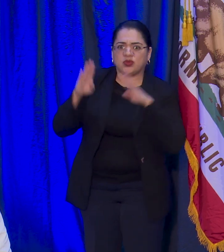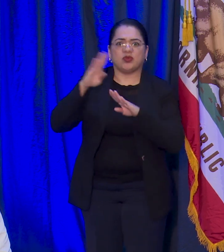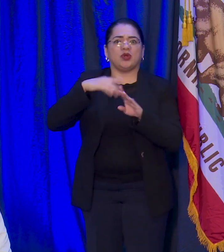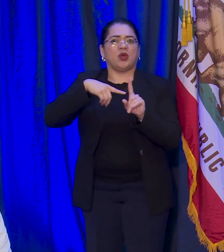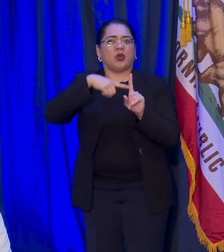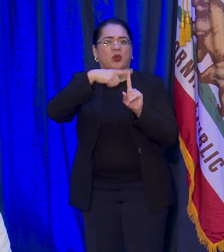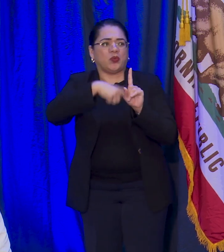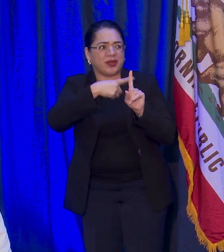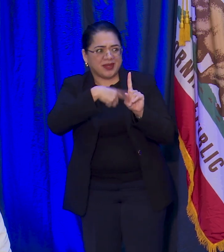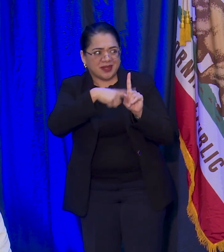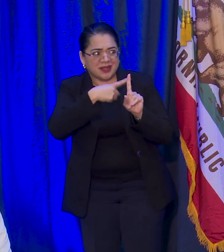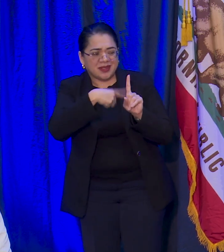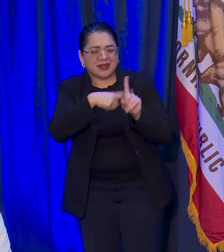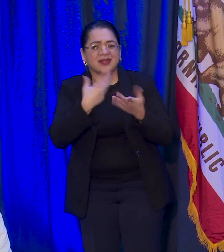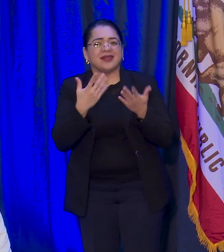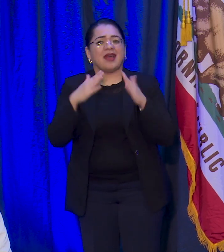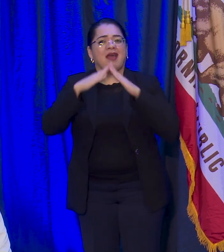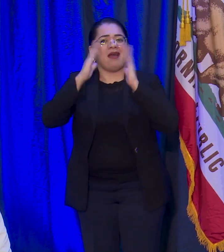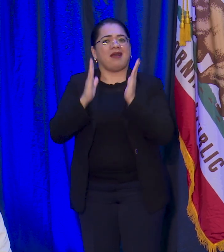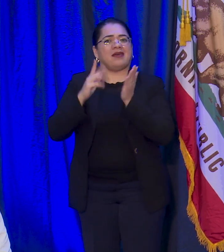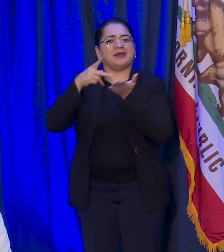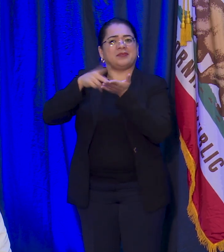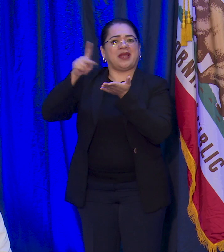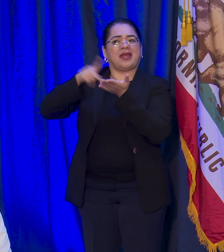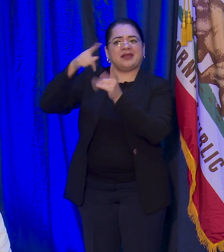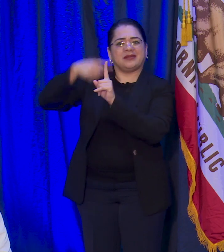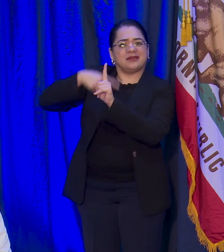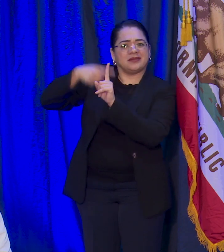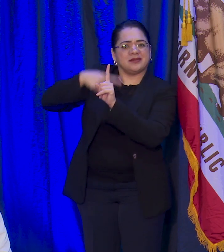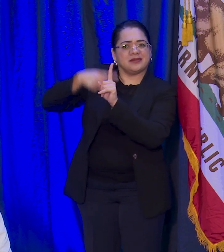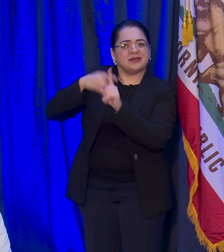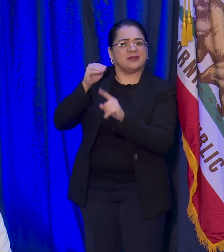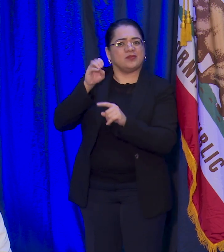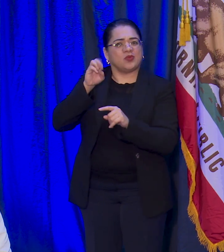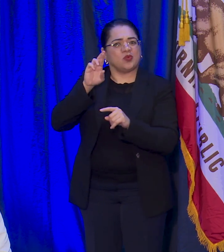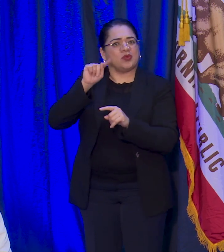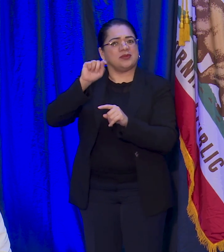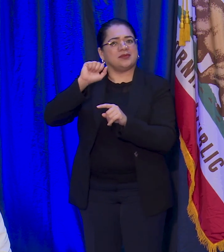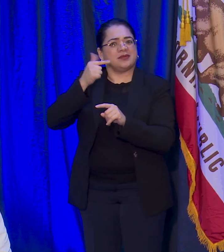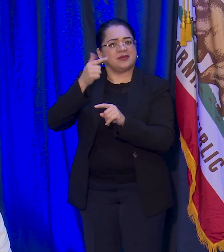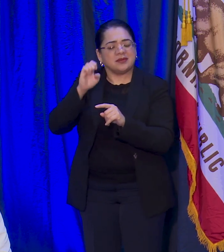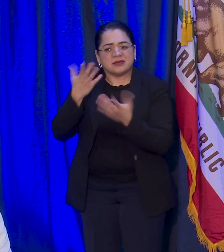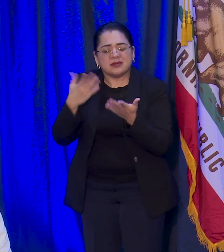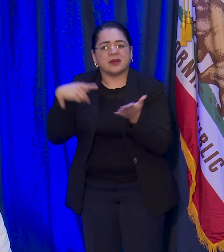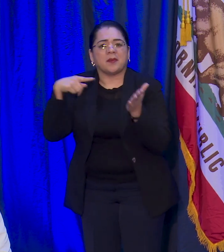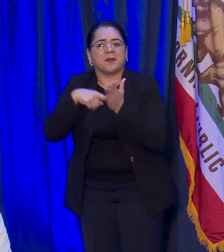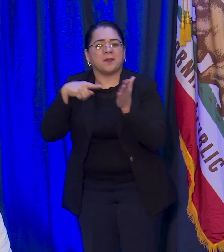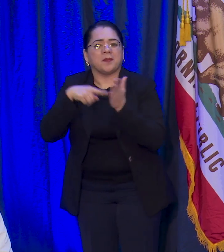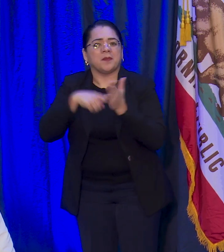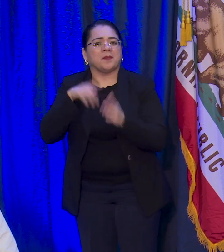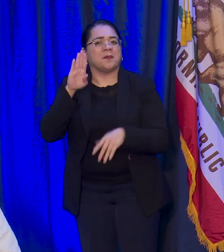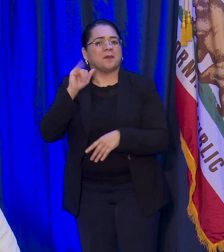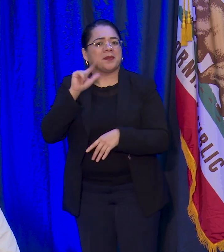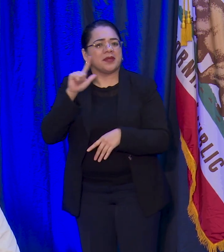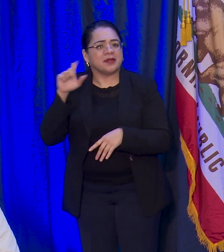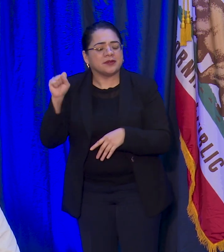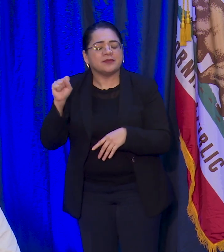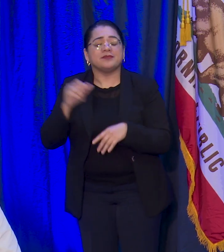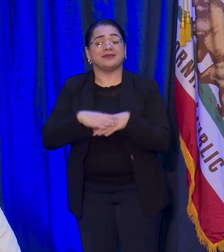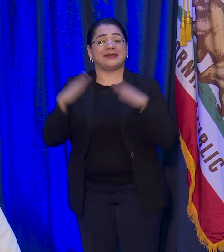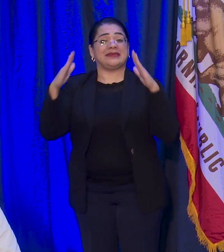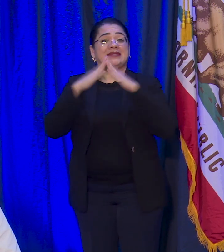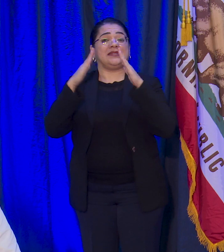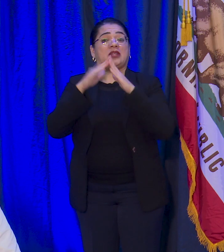rent, about mortgage payments, and about bills. The city has already